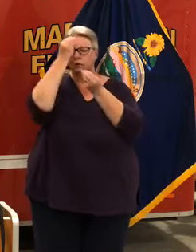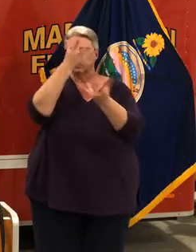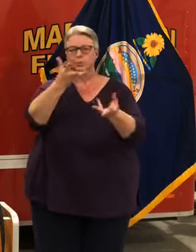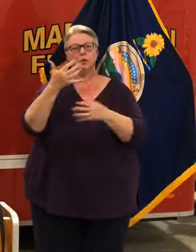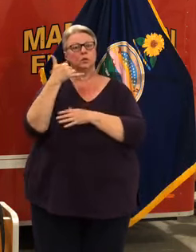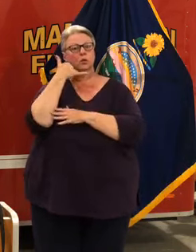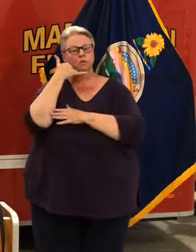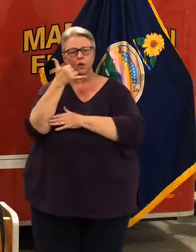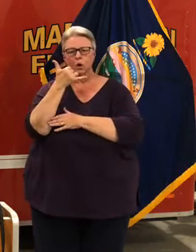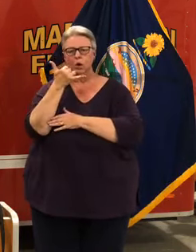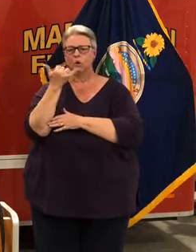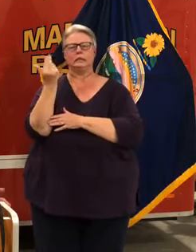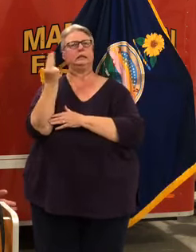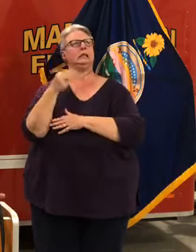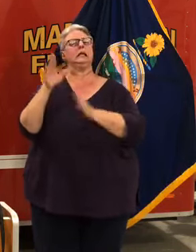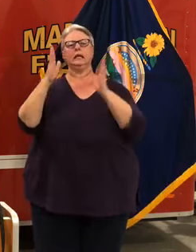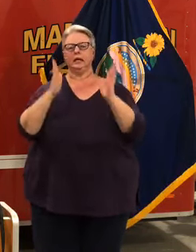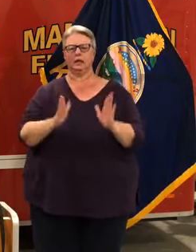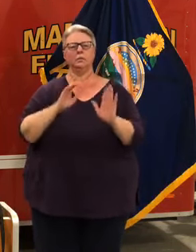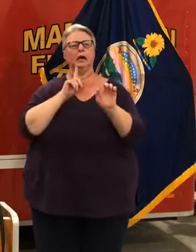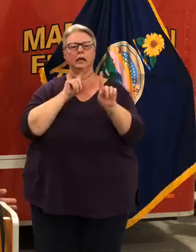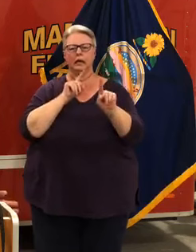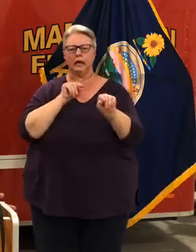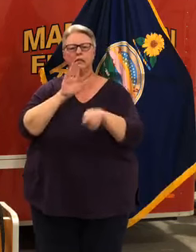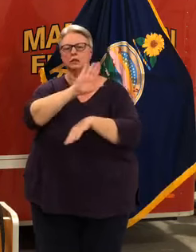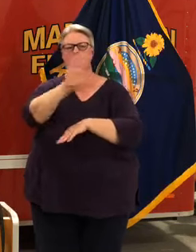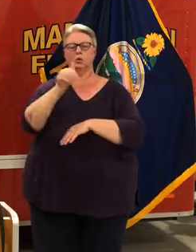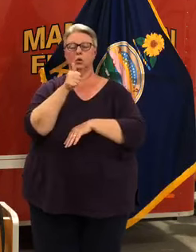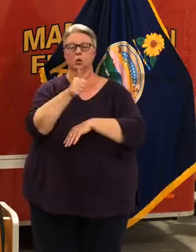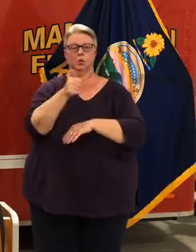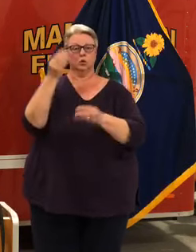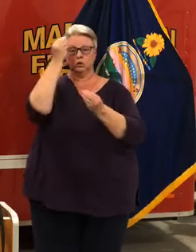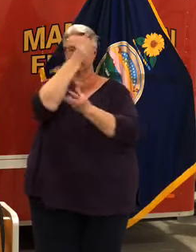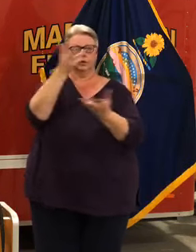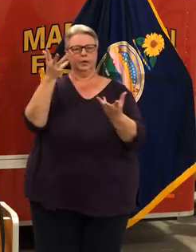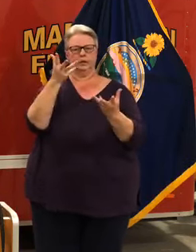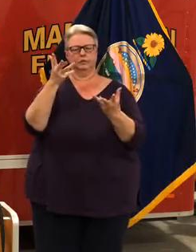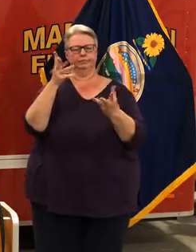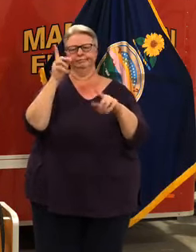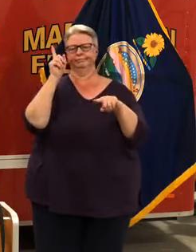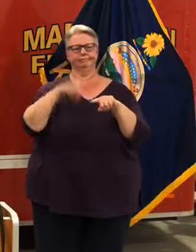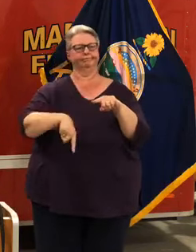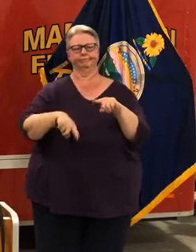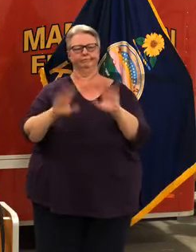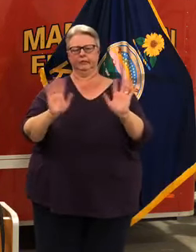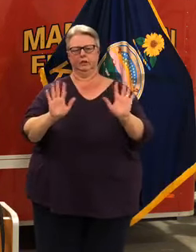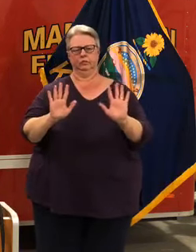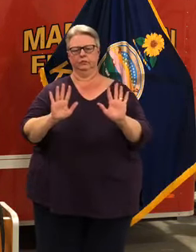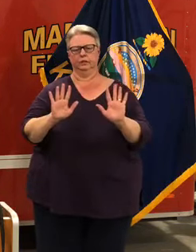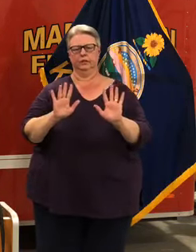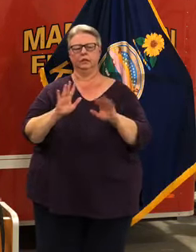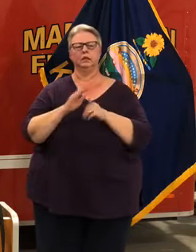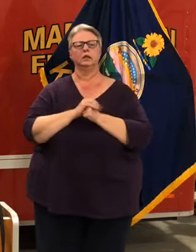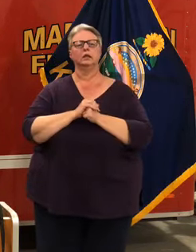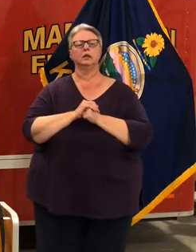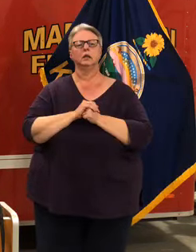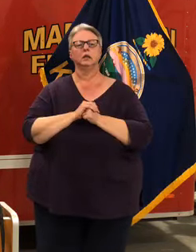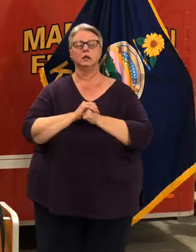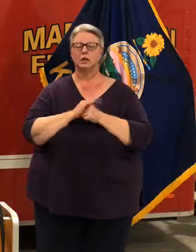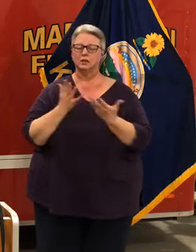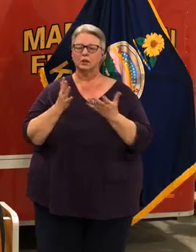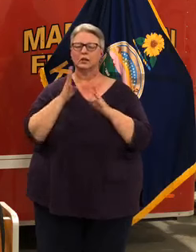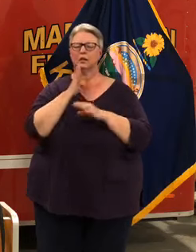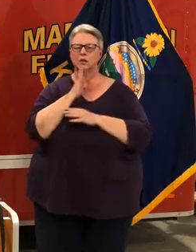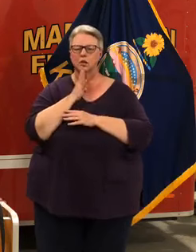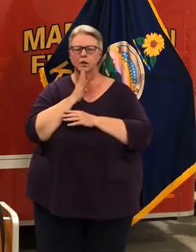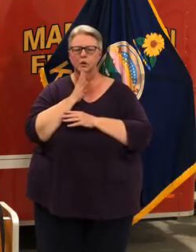to anyone asking personal information. Just don't give it out. I'd also like to address the potential